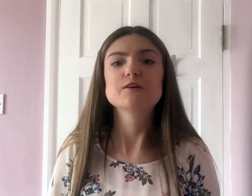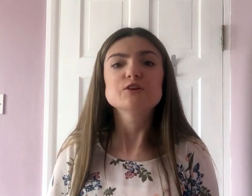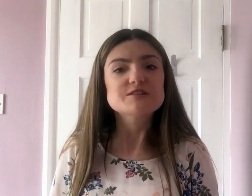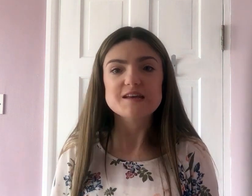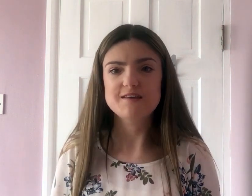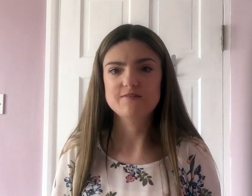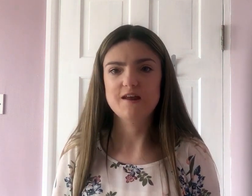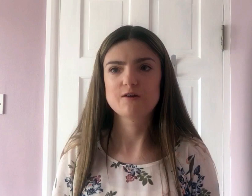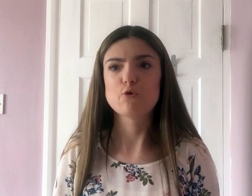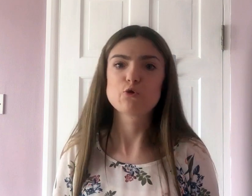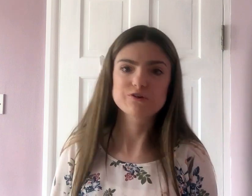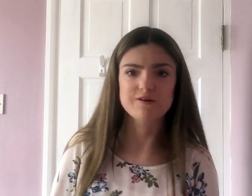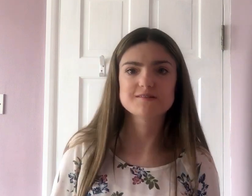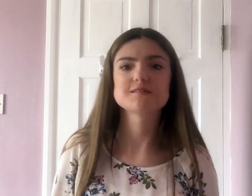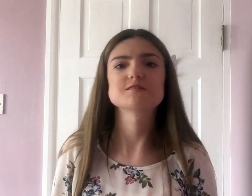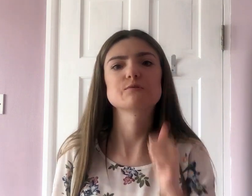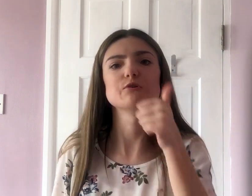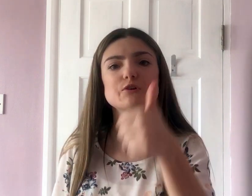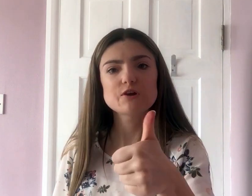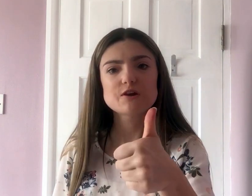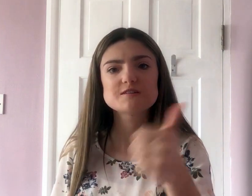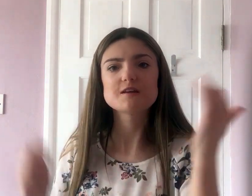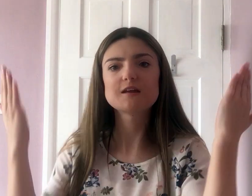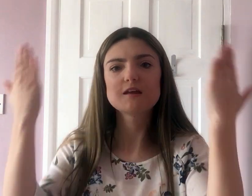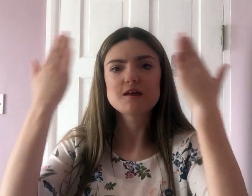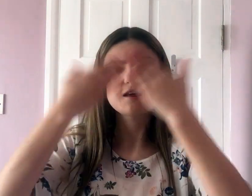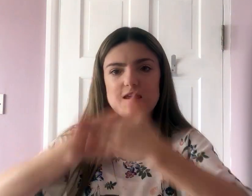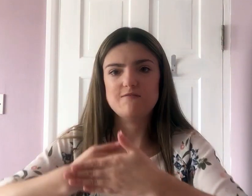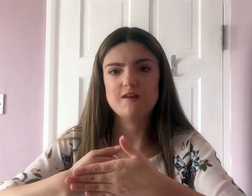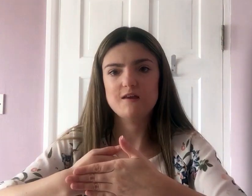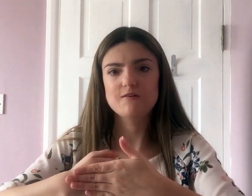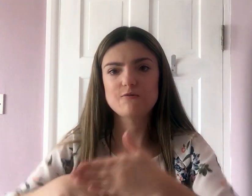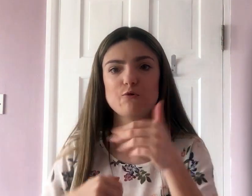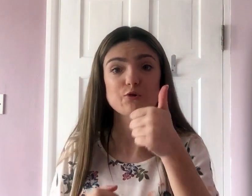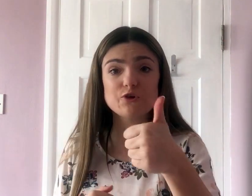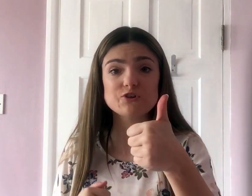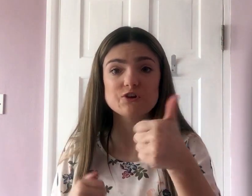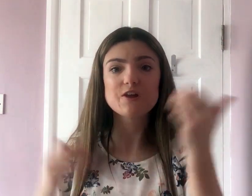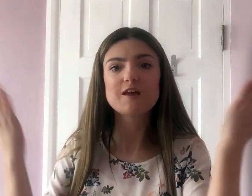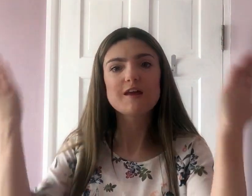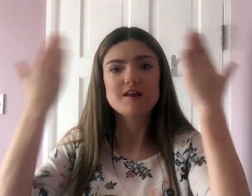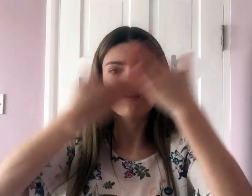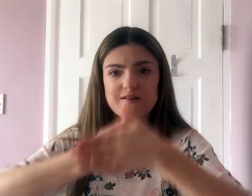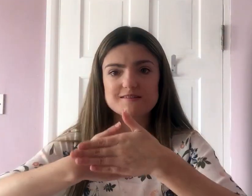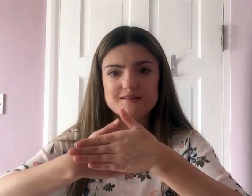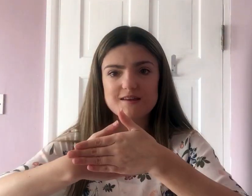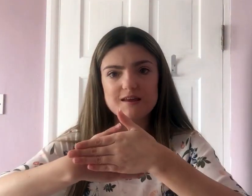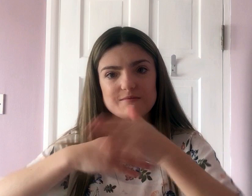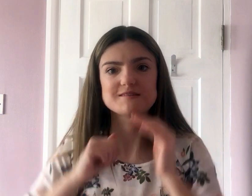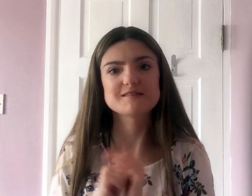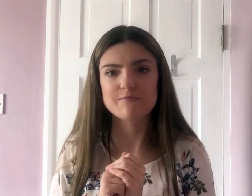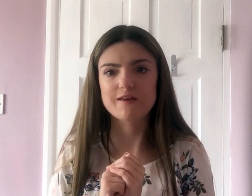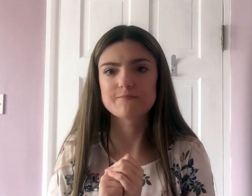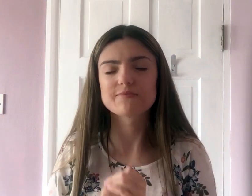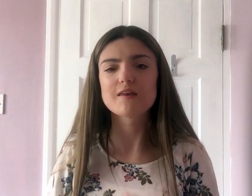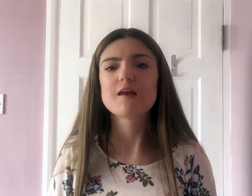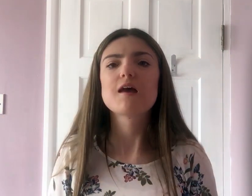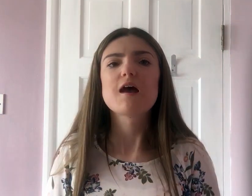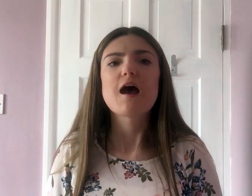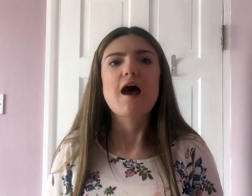good evening or good night. So we've got good evening or good night. And it's the same thing. And